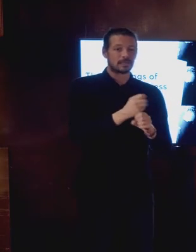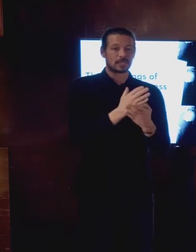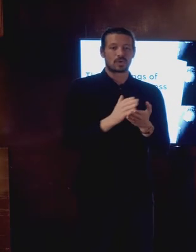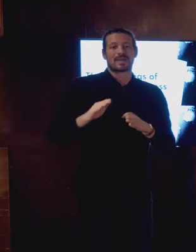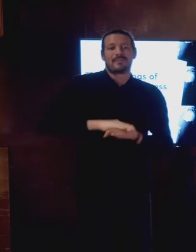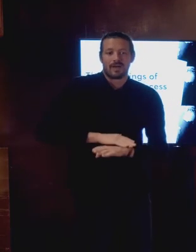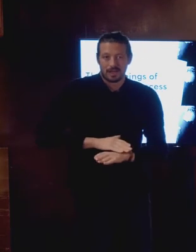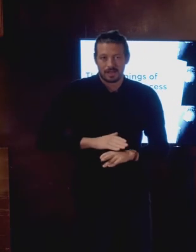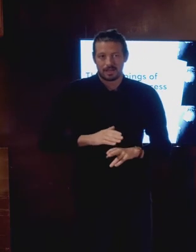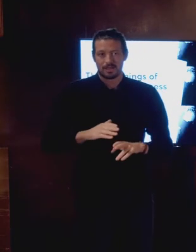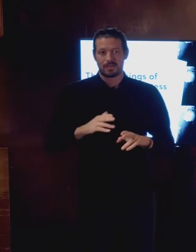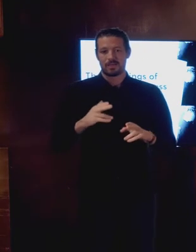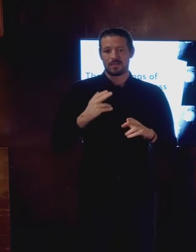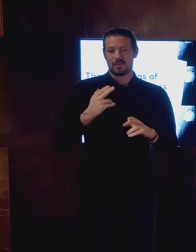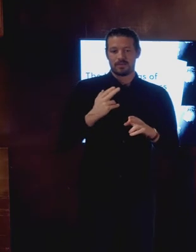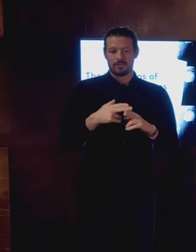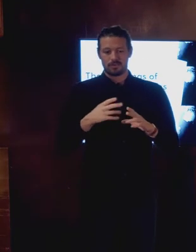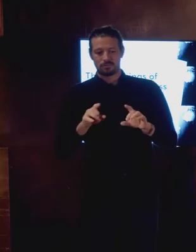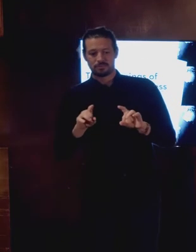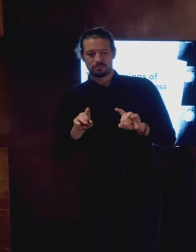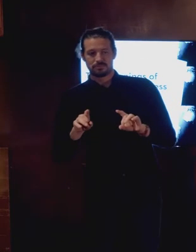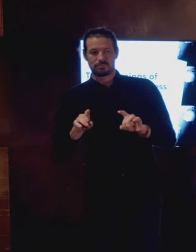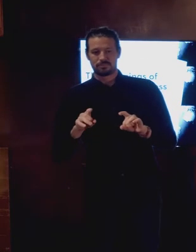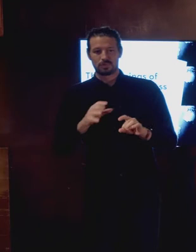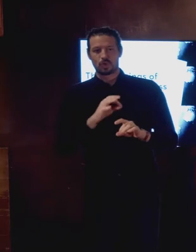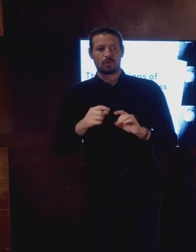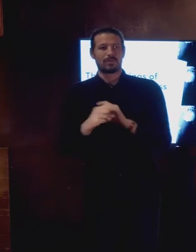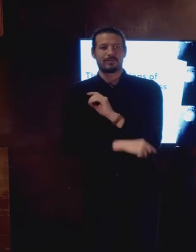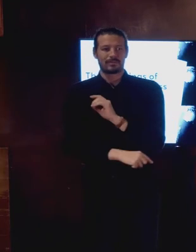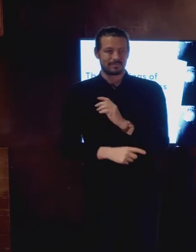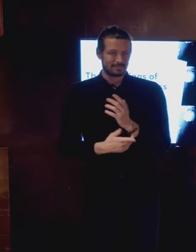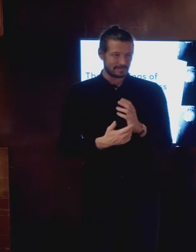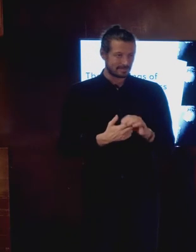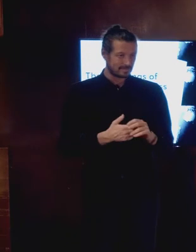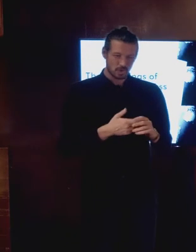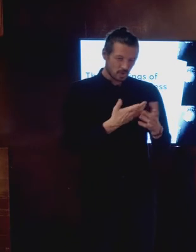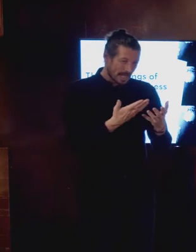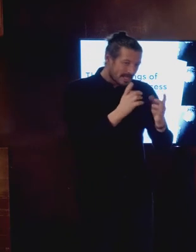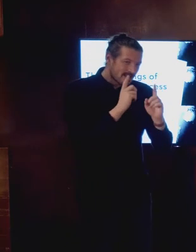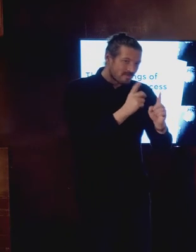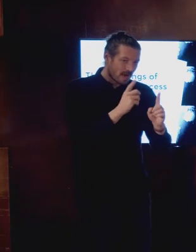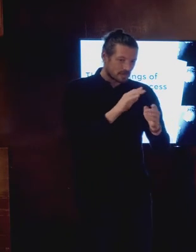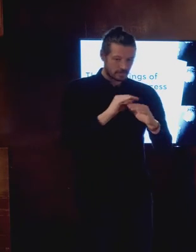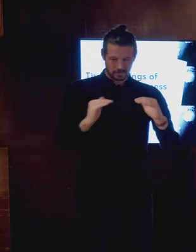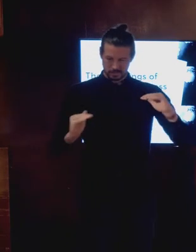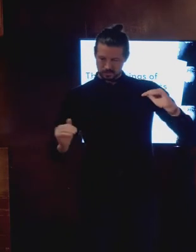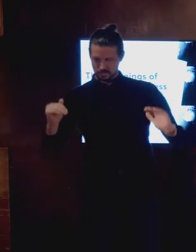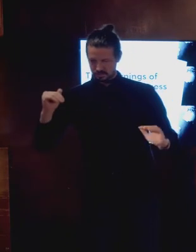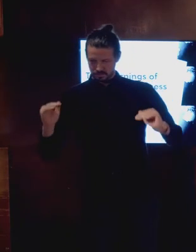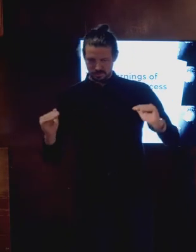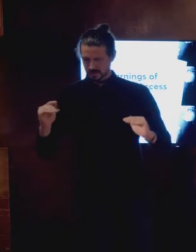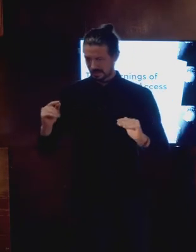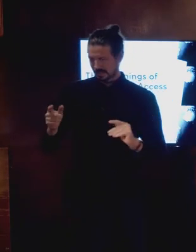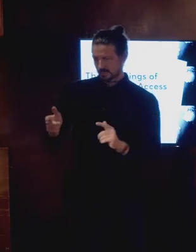minimum, if we want to break even, 30%. Do you sort of have any advice on, I don't know, like what's too expensive,